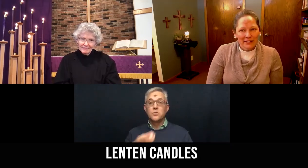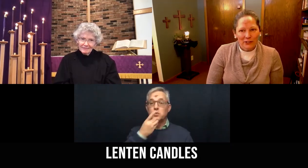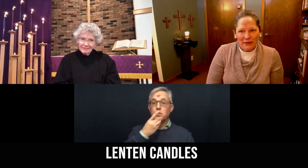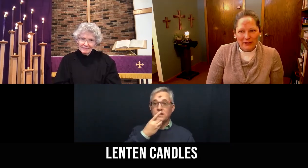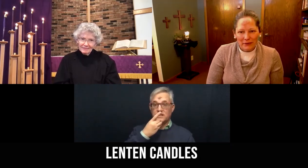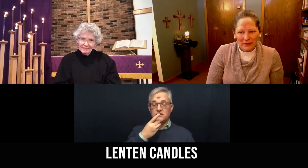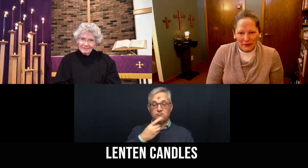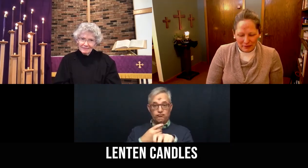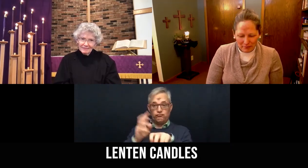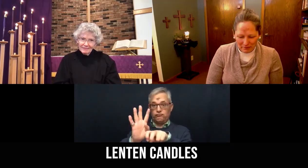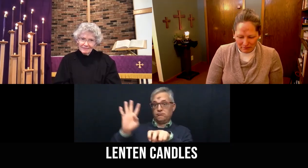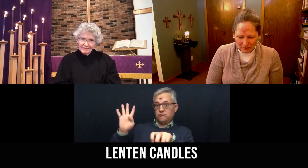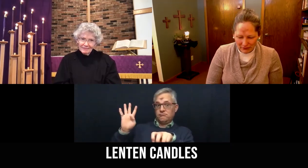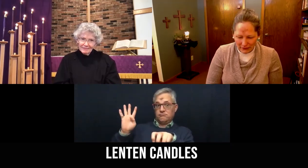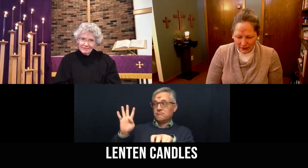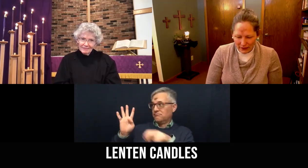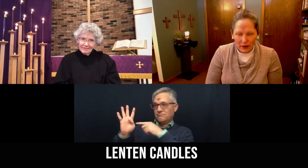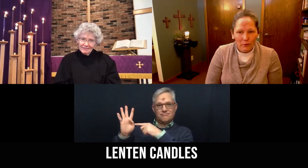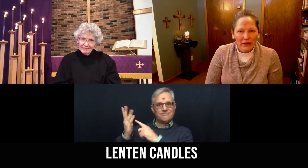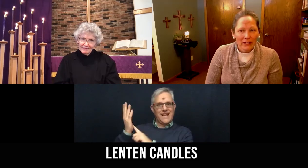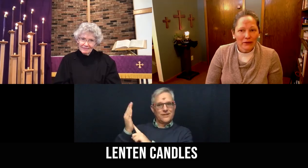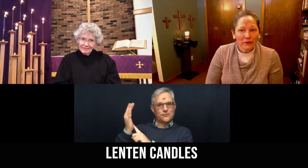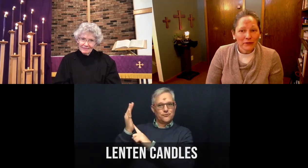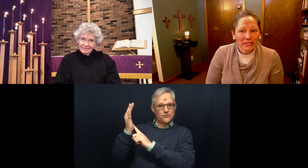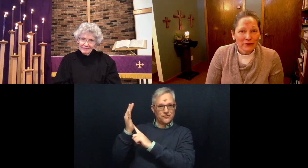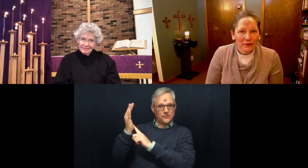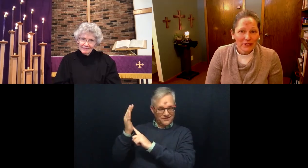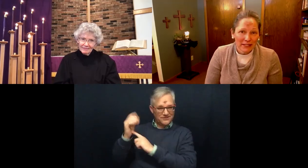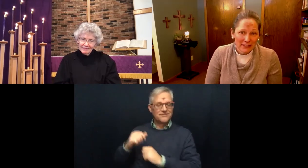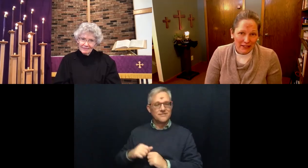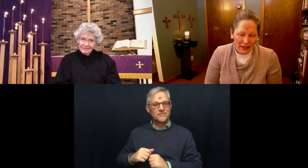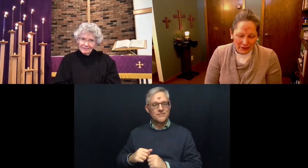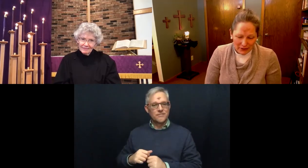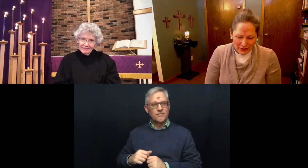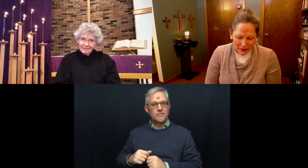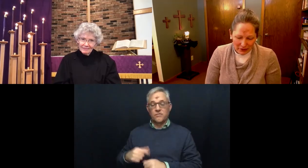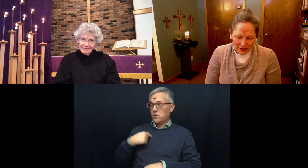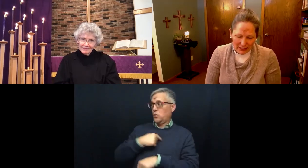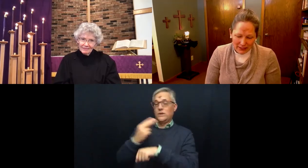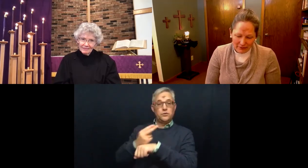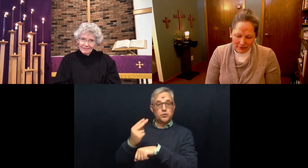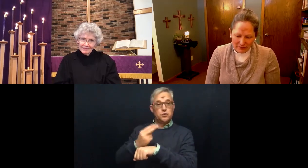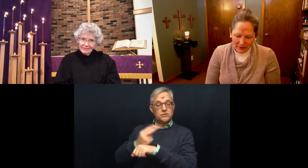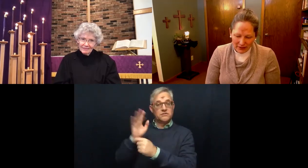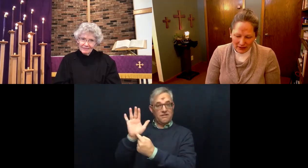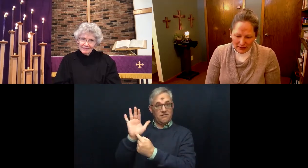in the sanctuary with her. And we use those Lenten candles during Lent